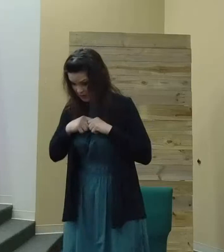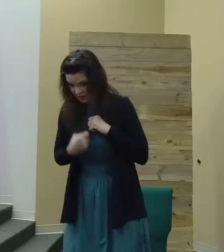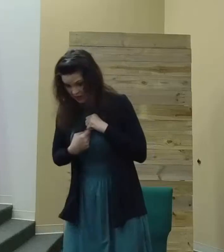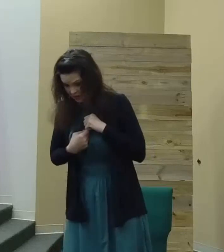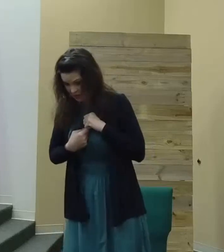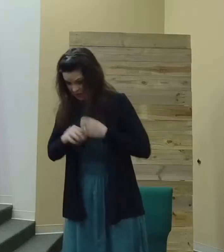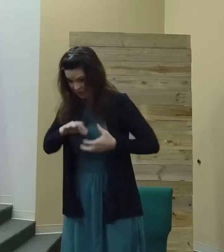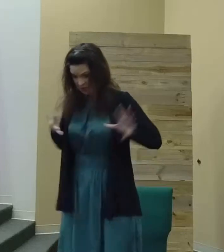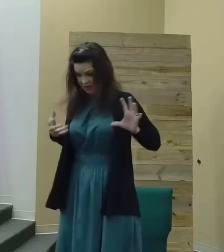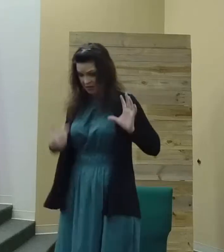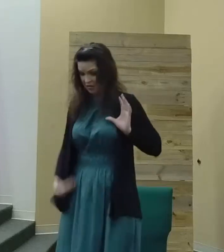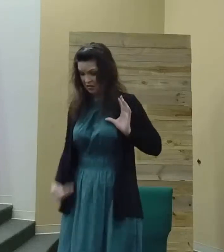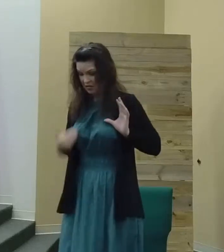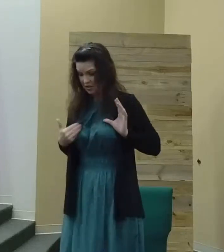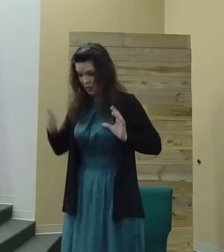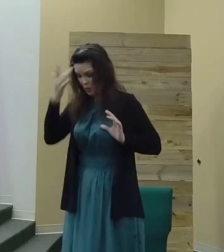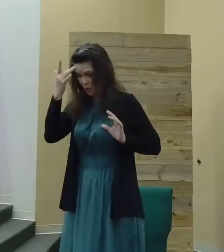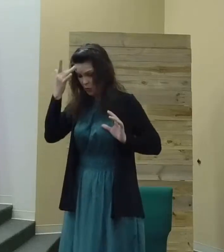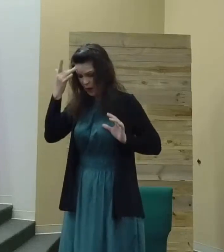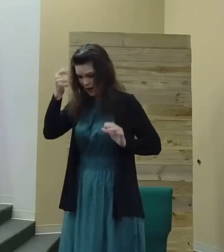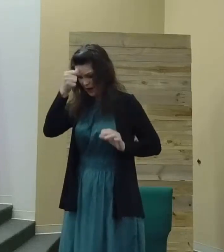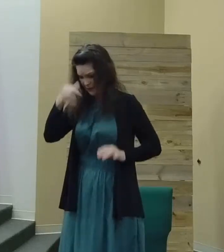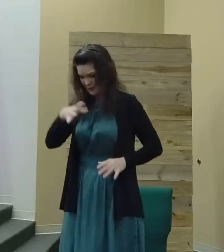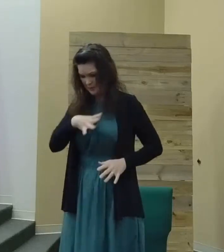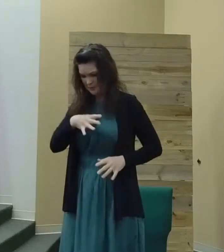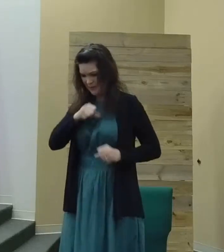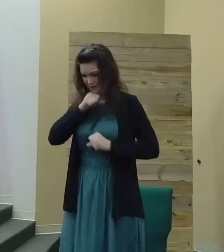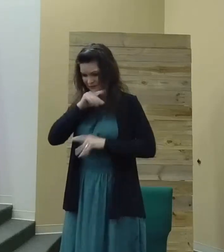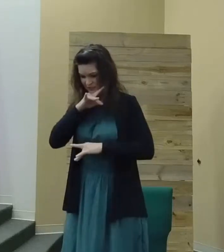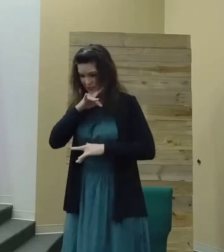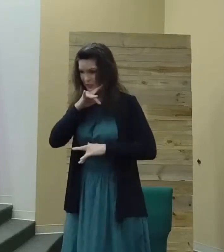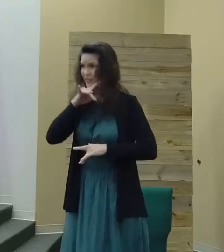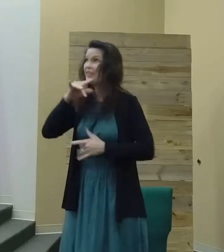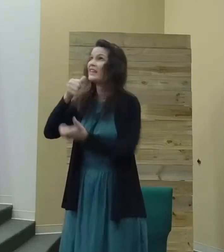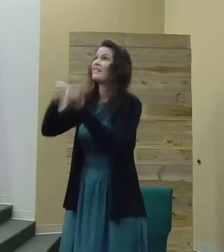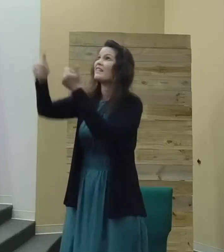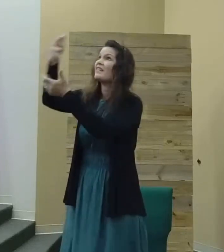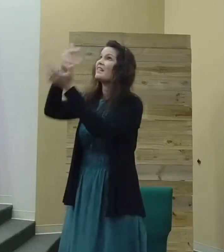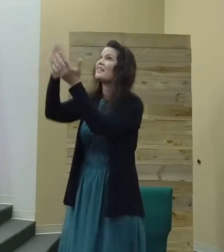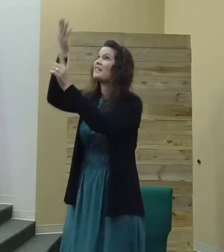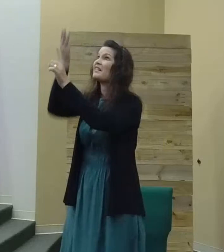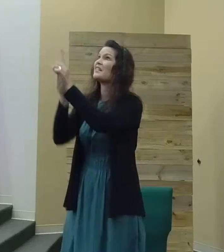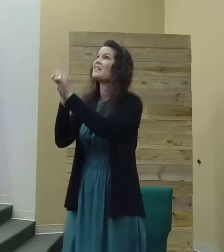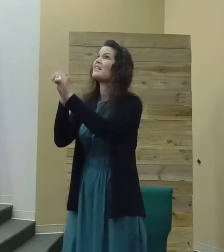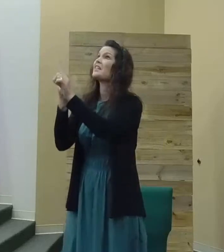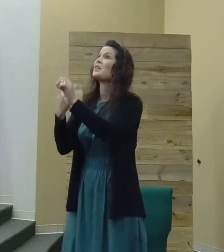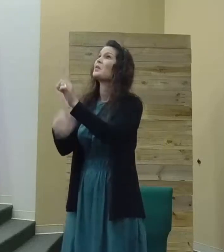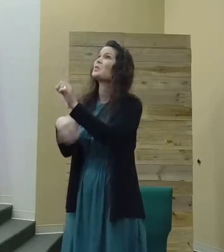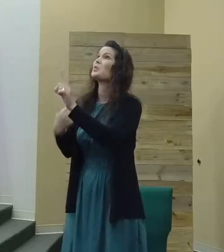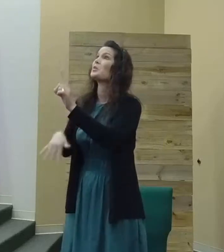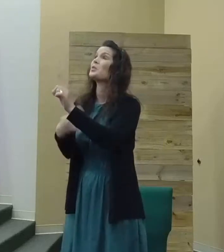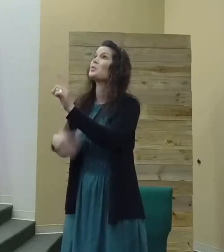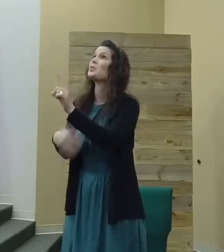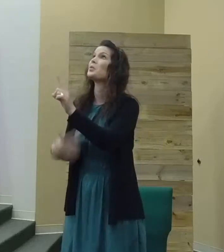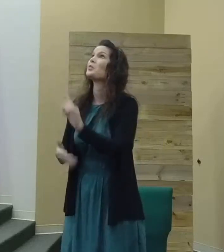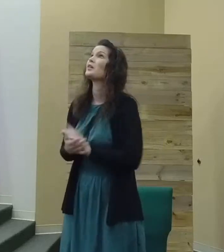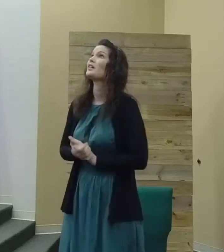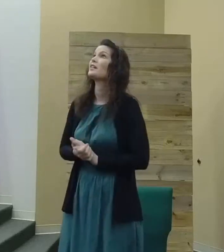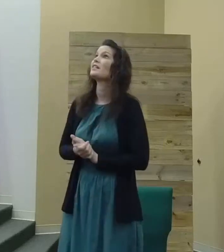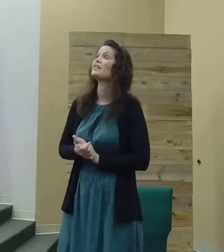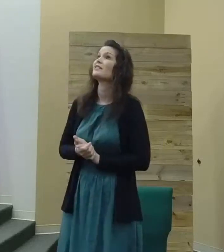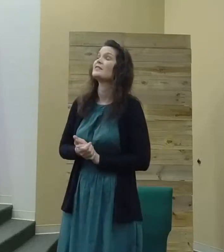ruined, because I am a man of unclean lips among a people of unclean lips." God,